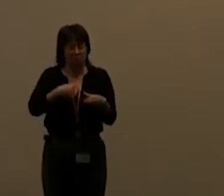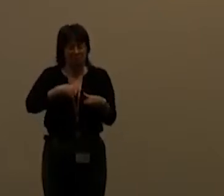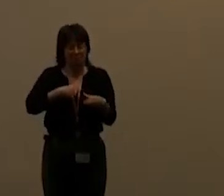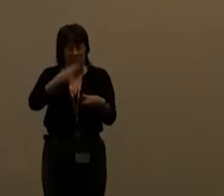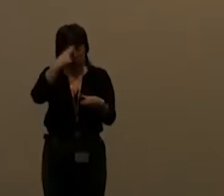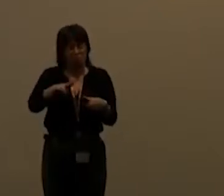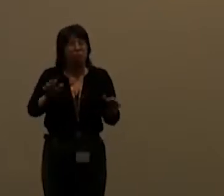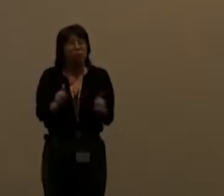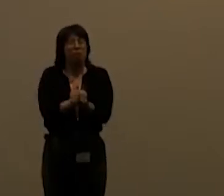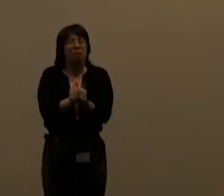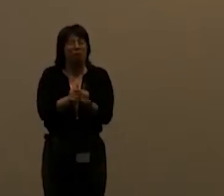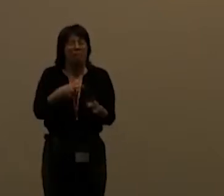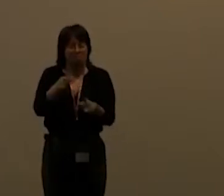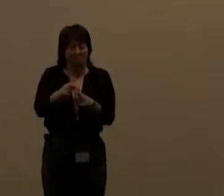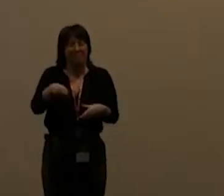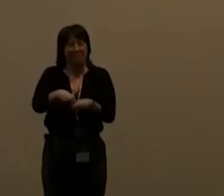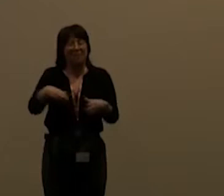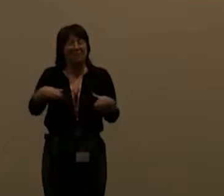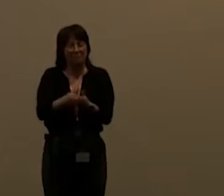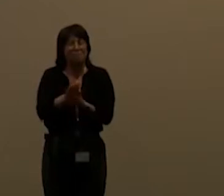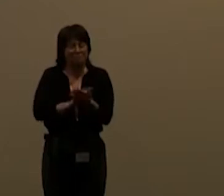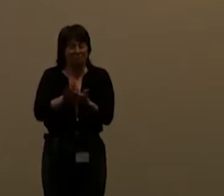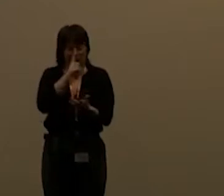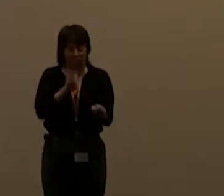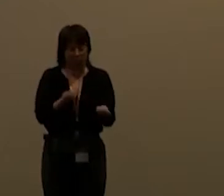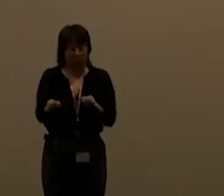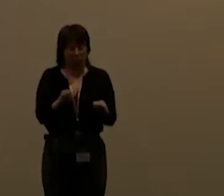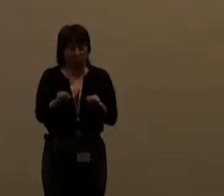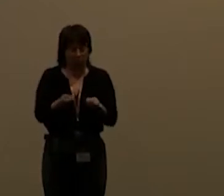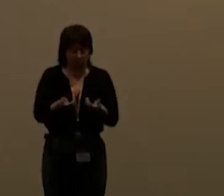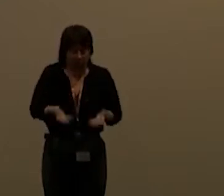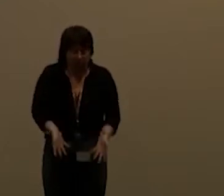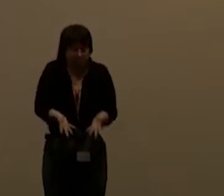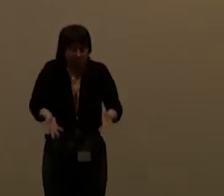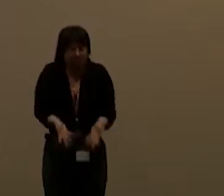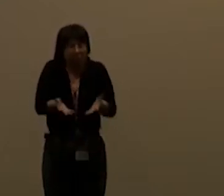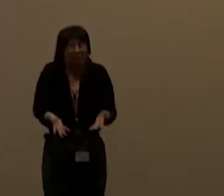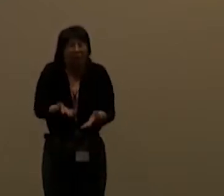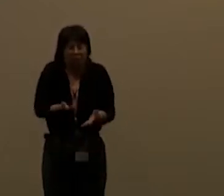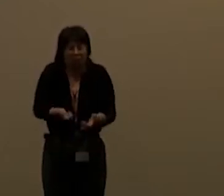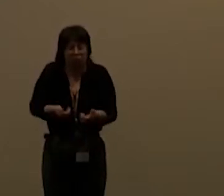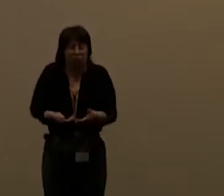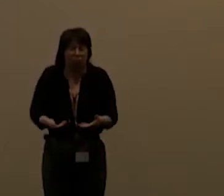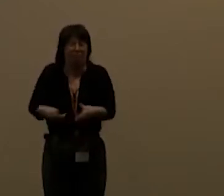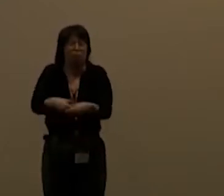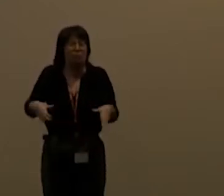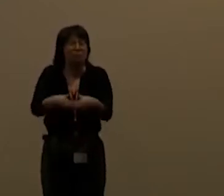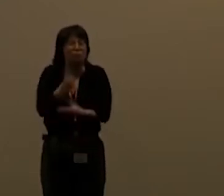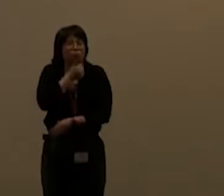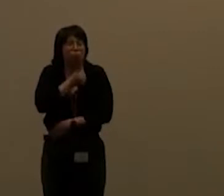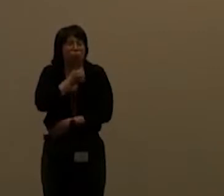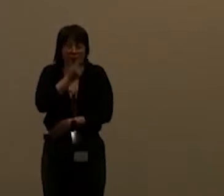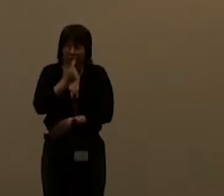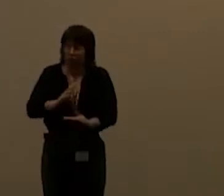called the Approvals App Admin Team so that we can facilitate pushing this application out in Teams to use. So it's going to